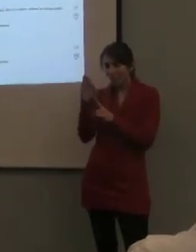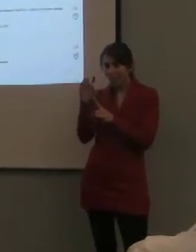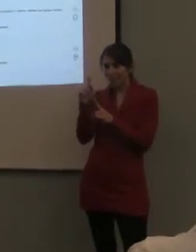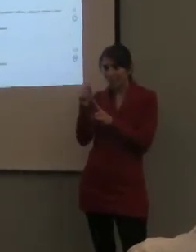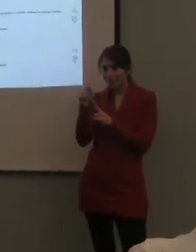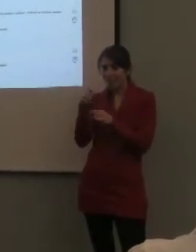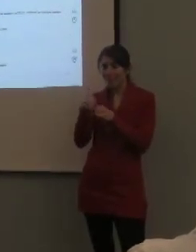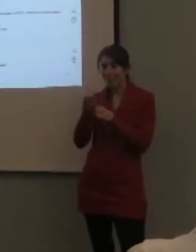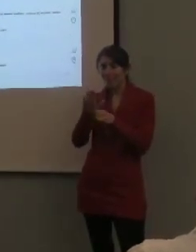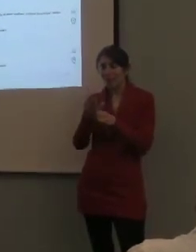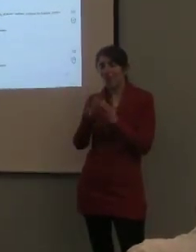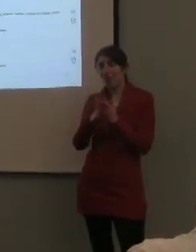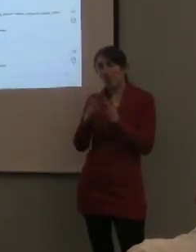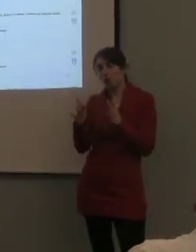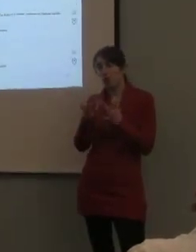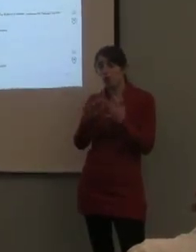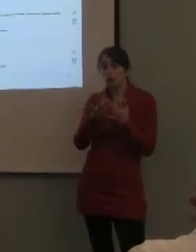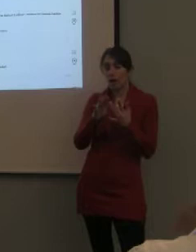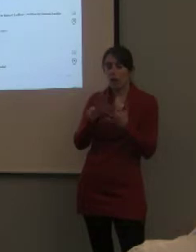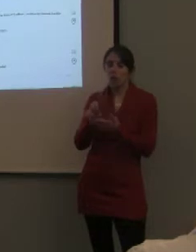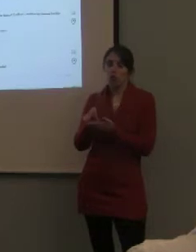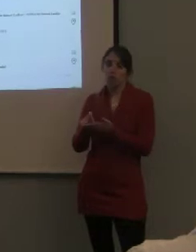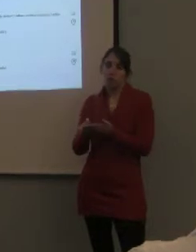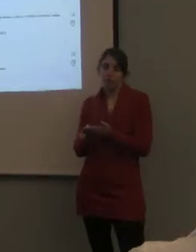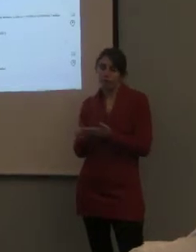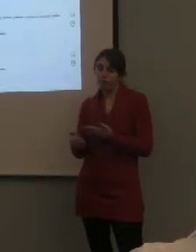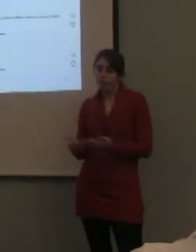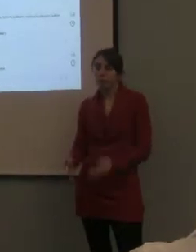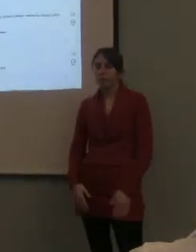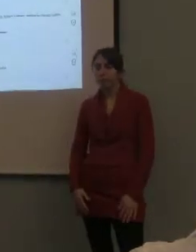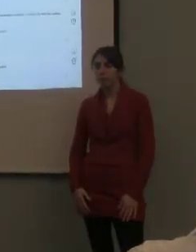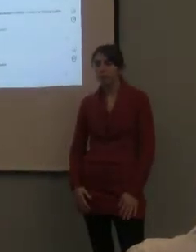their catalog, be it online or written or what